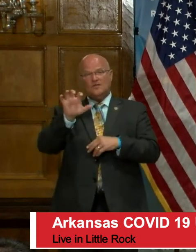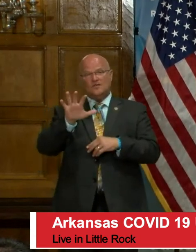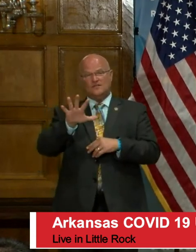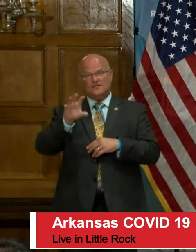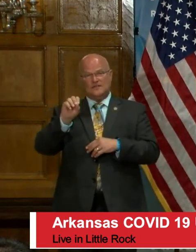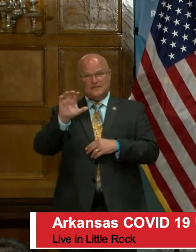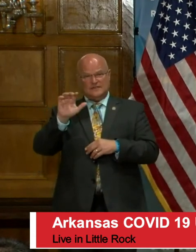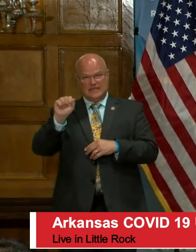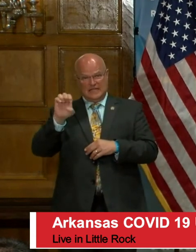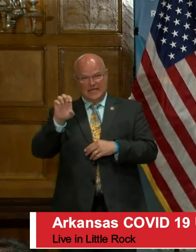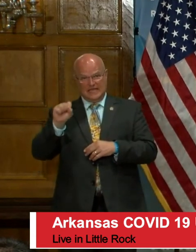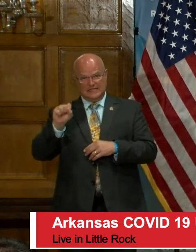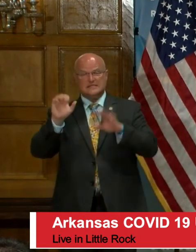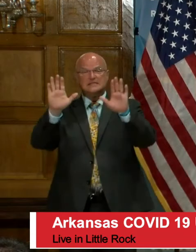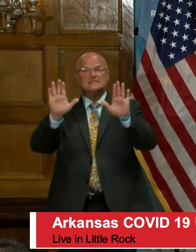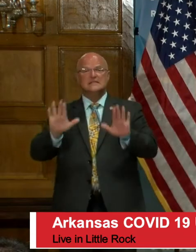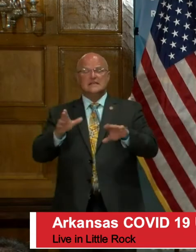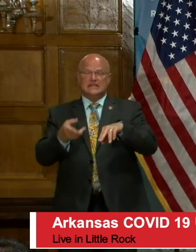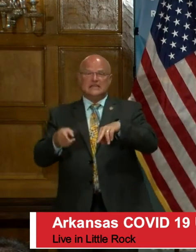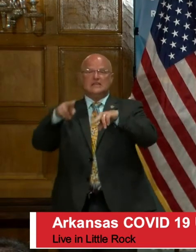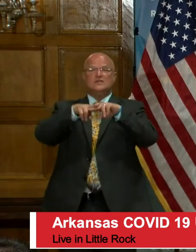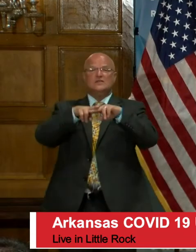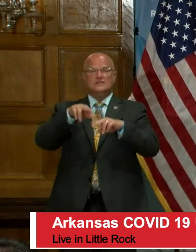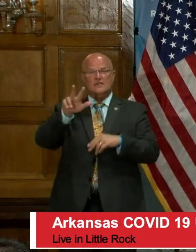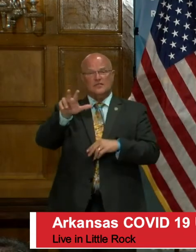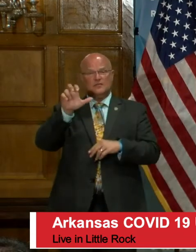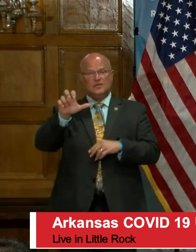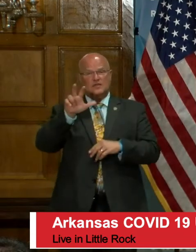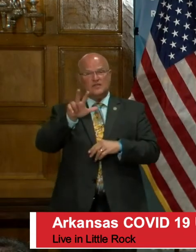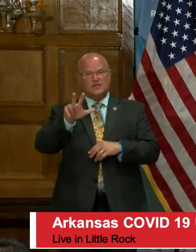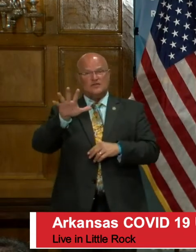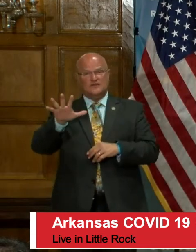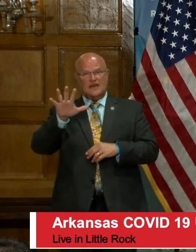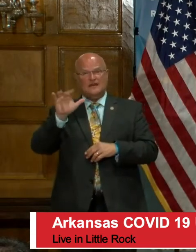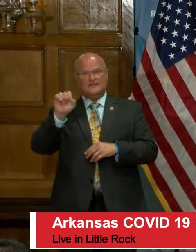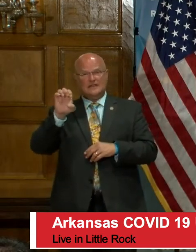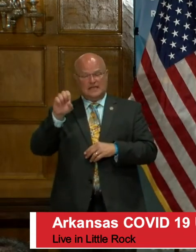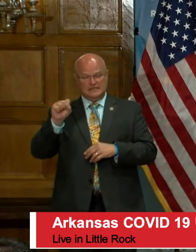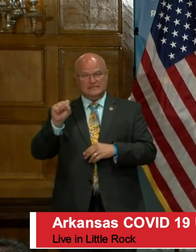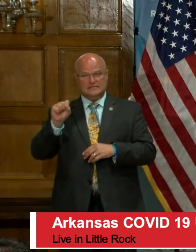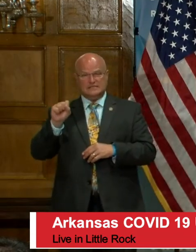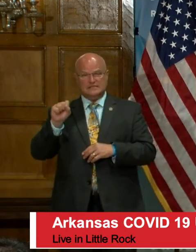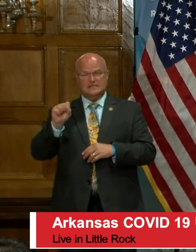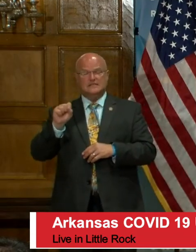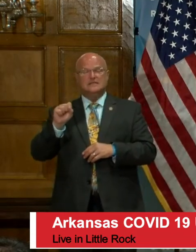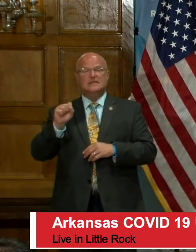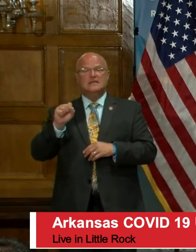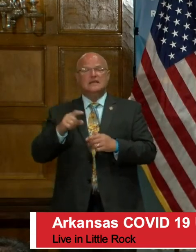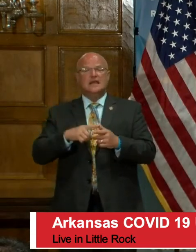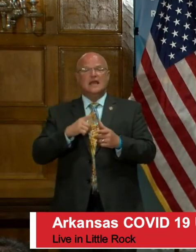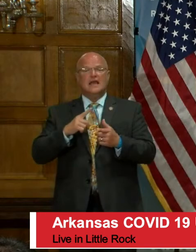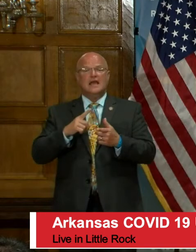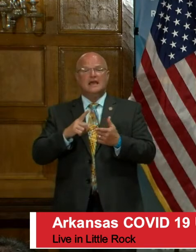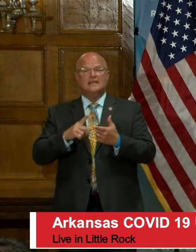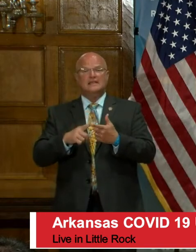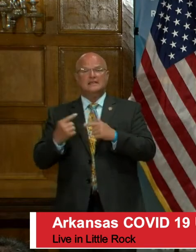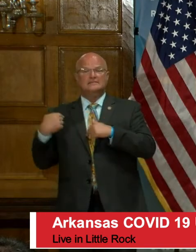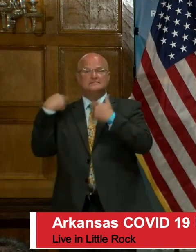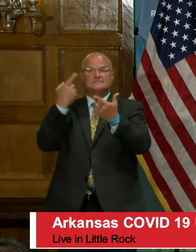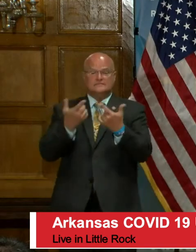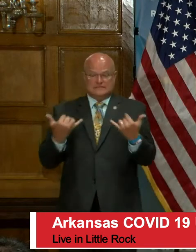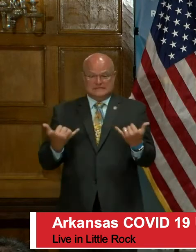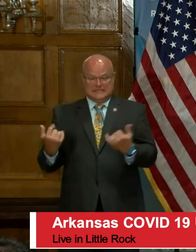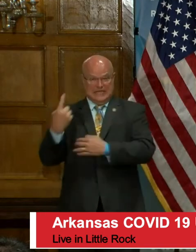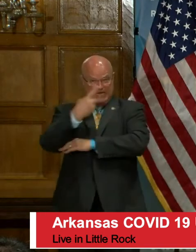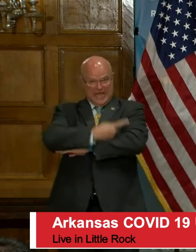450 cases. Sunday, we had an increase of 335 cases, and then coming to